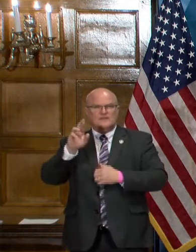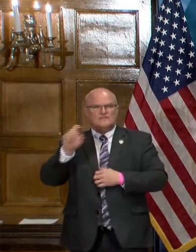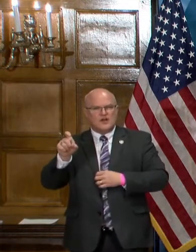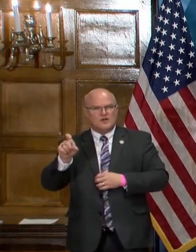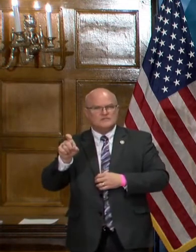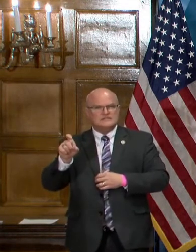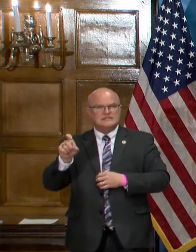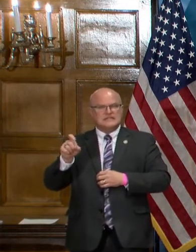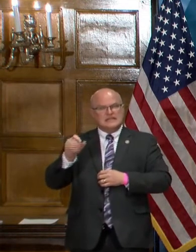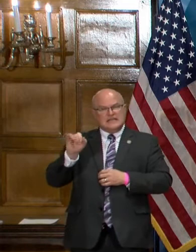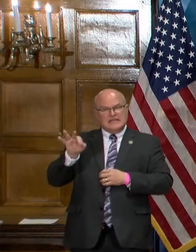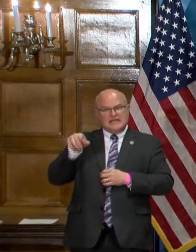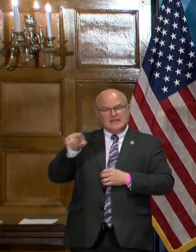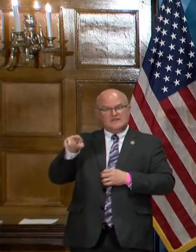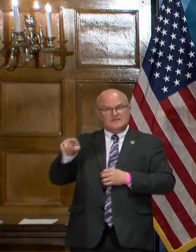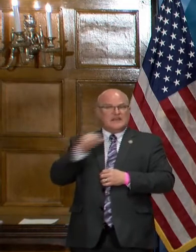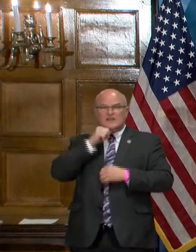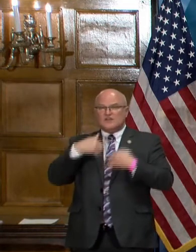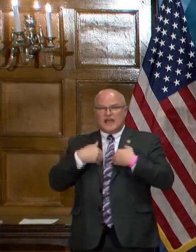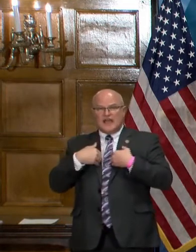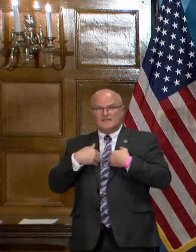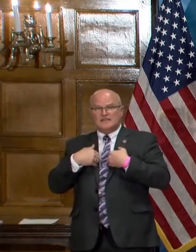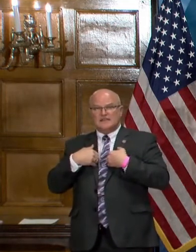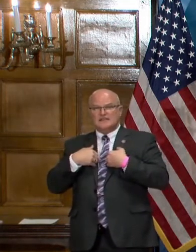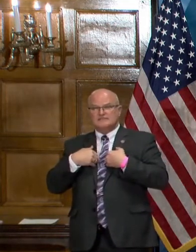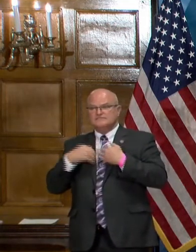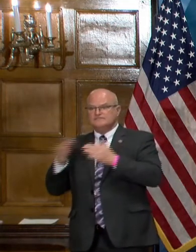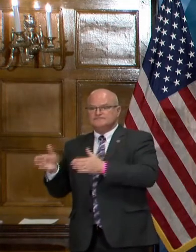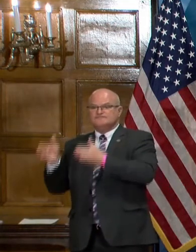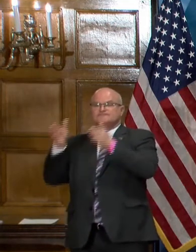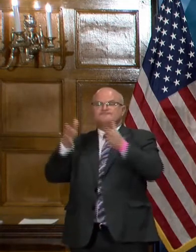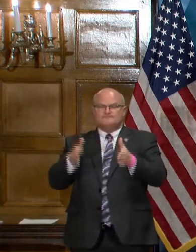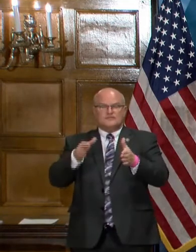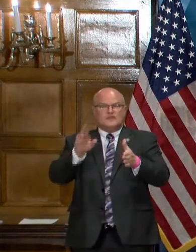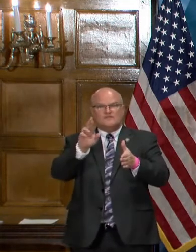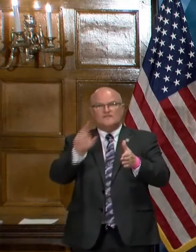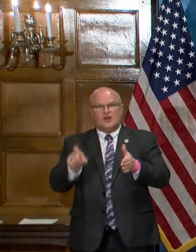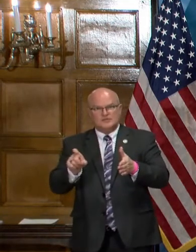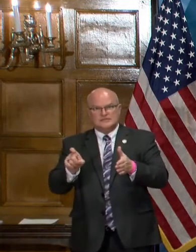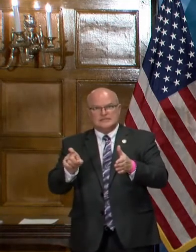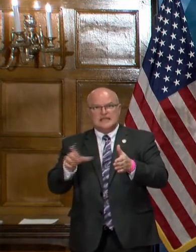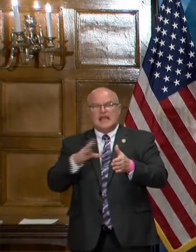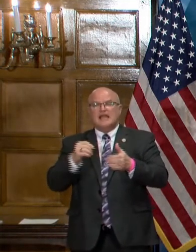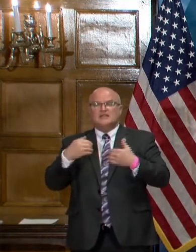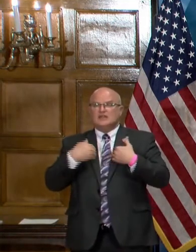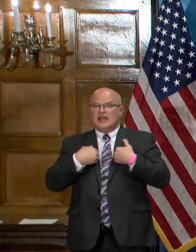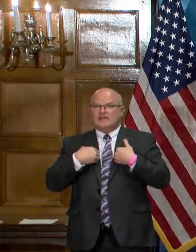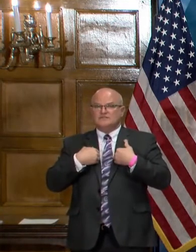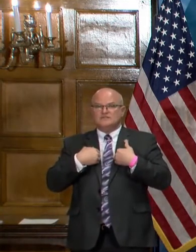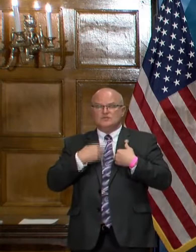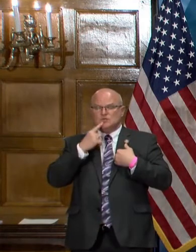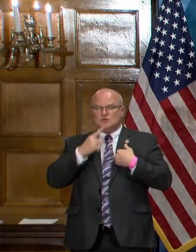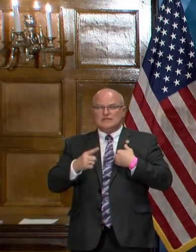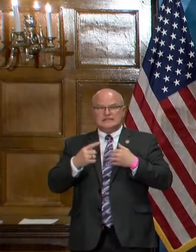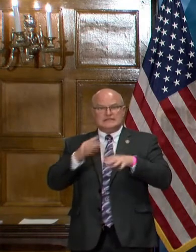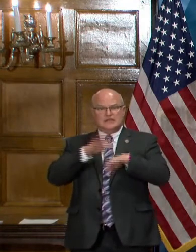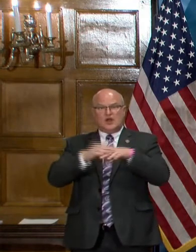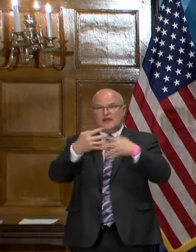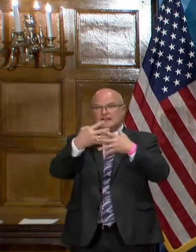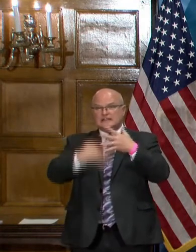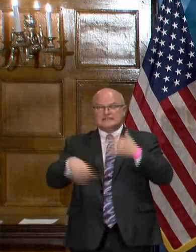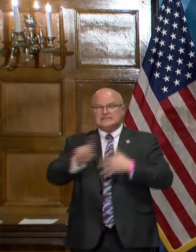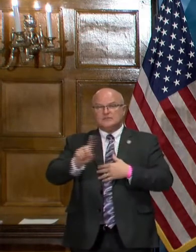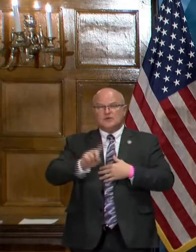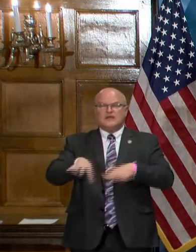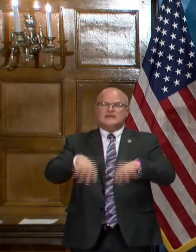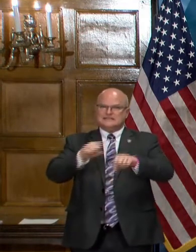pharmacy. If they do not have any doses, you can talk to another pharmacy, and you're going to have to get on the list, and it's going to